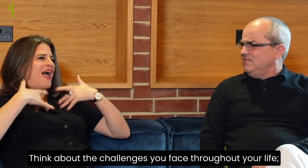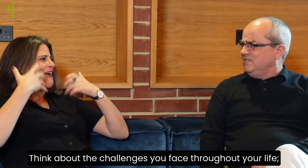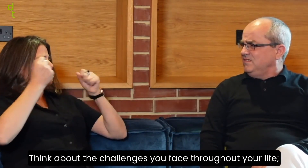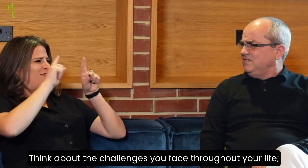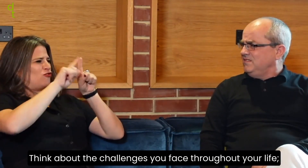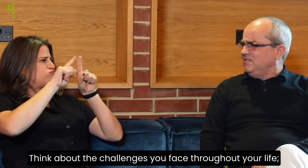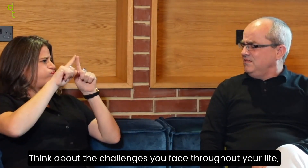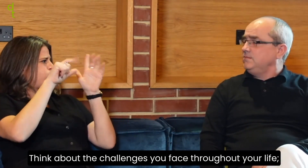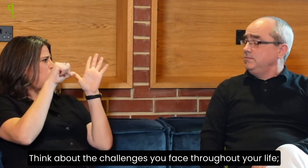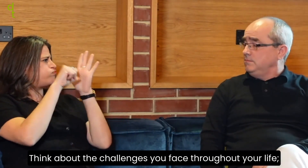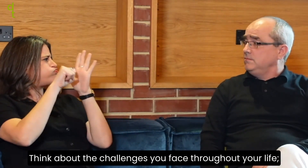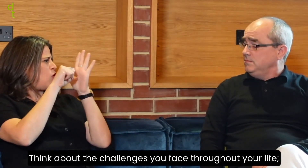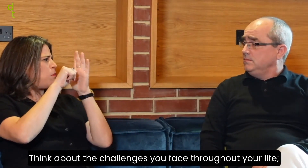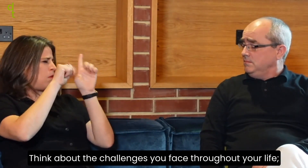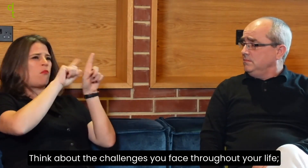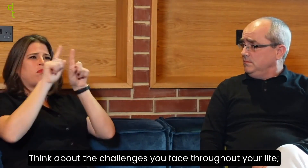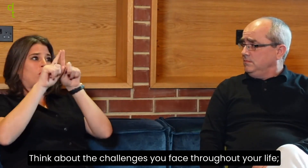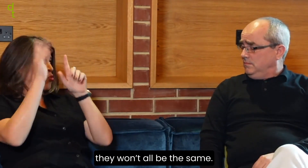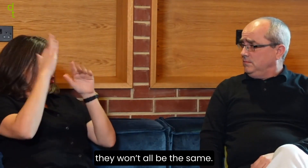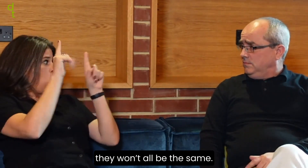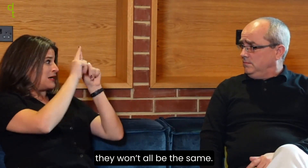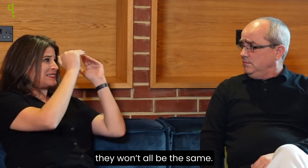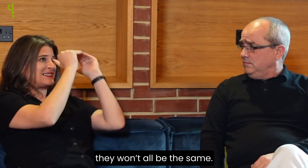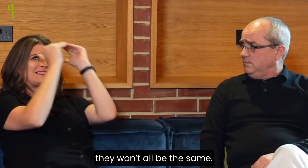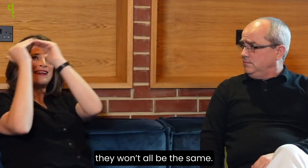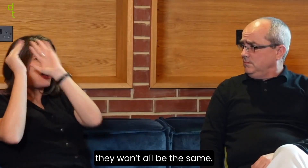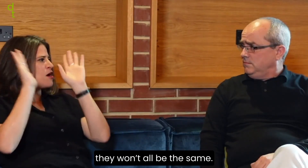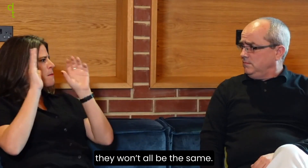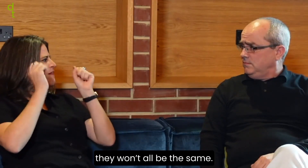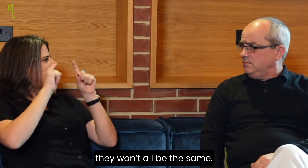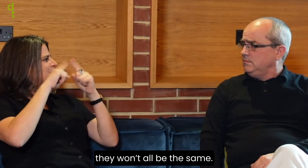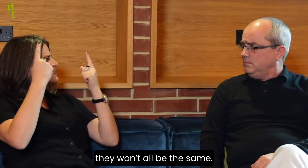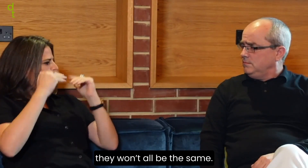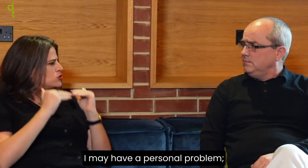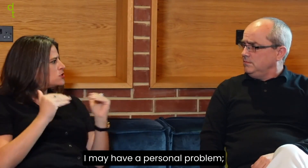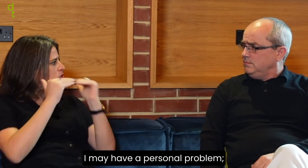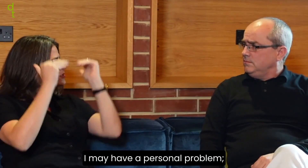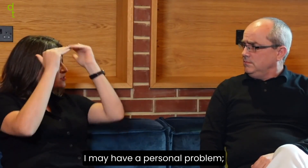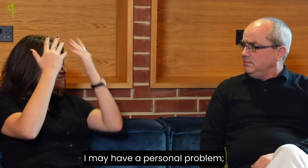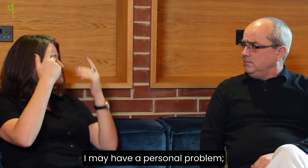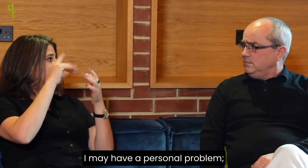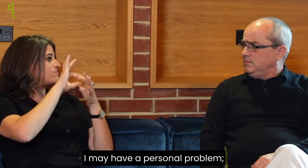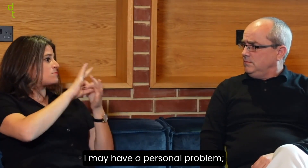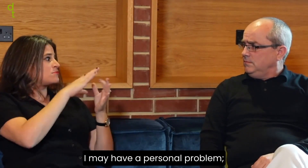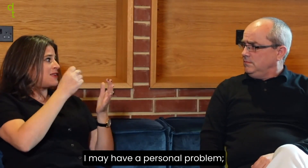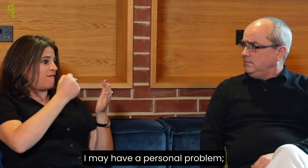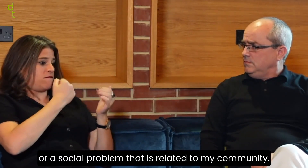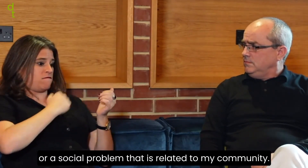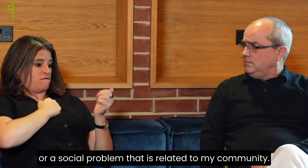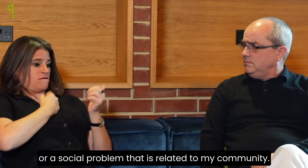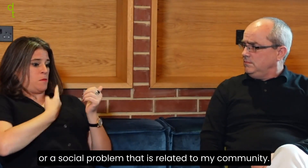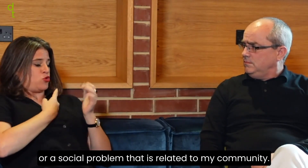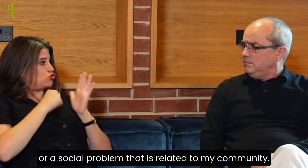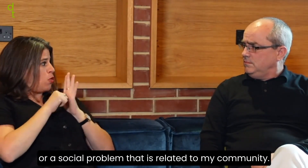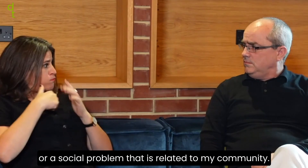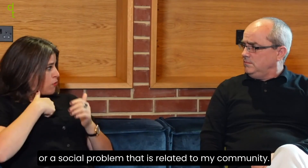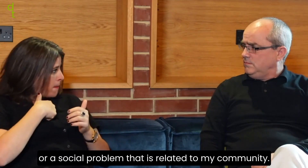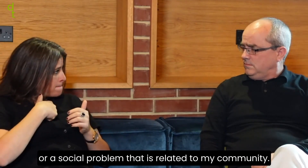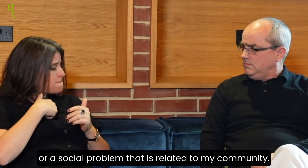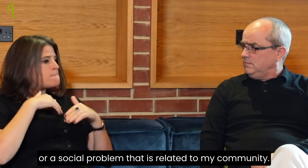Think about the challenges you face throughout your life. They won't all be the same. I may have a personal problem or a social problem that